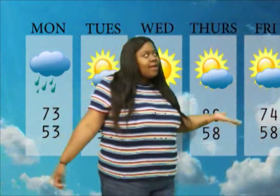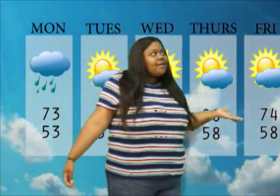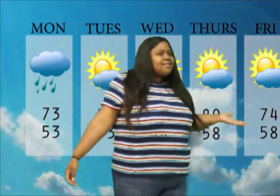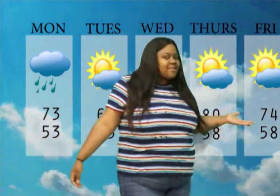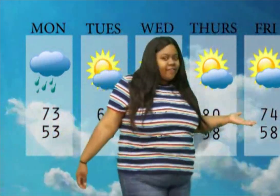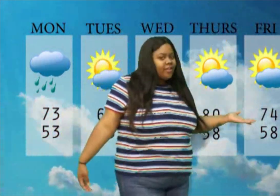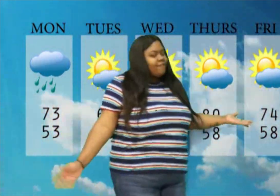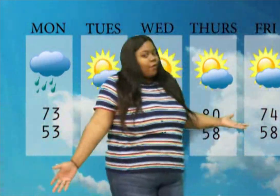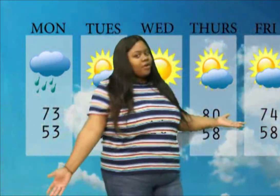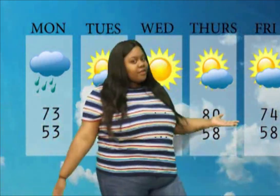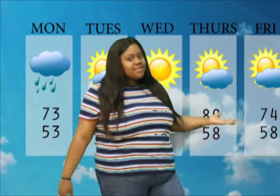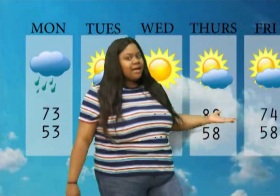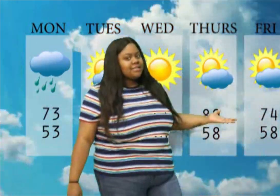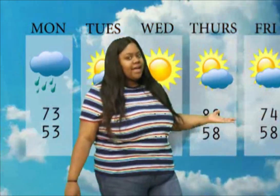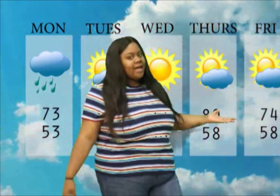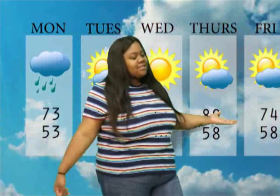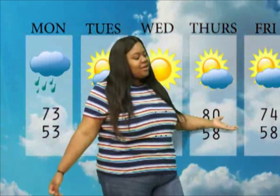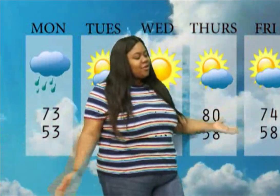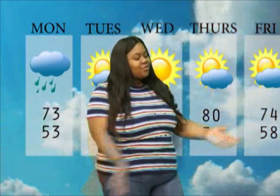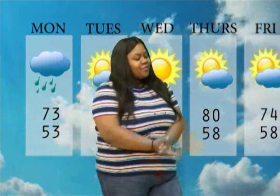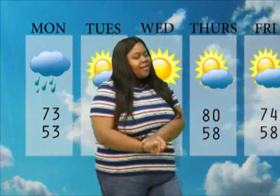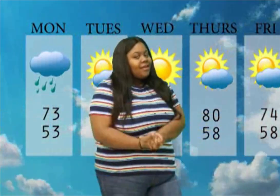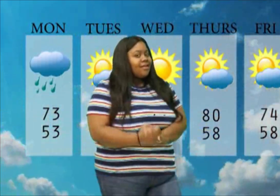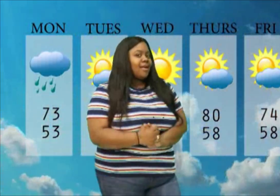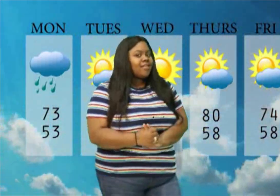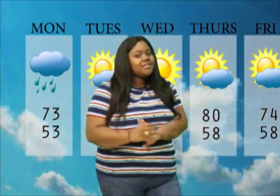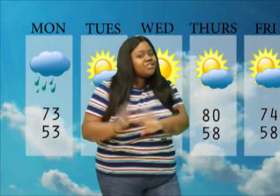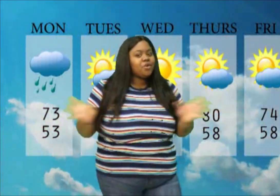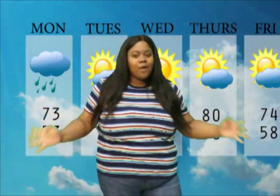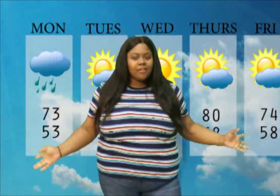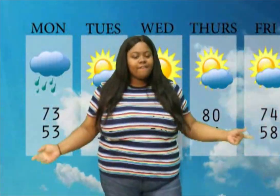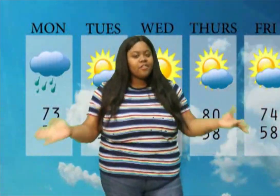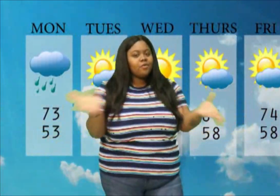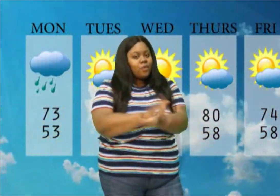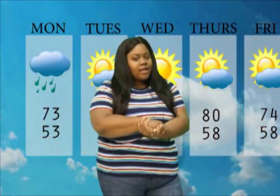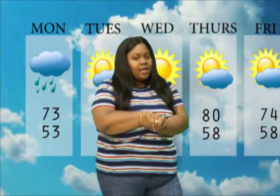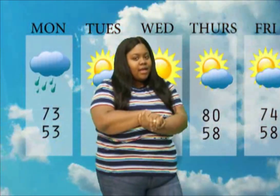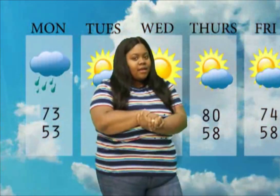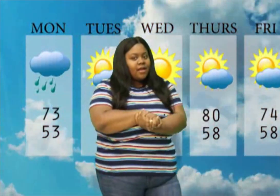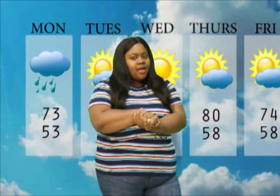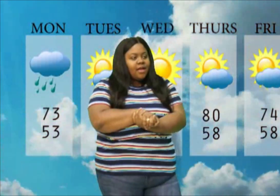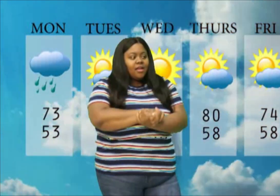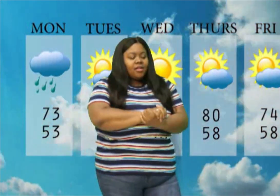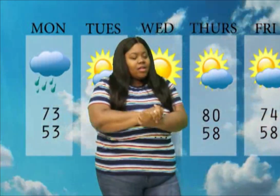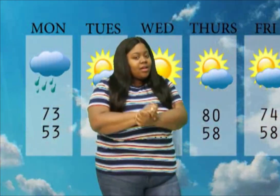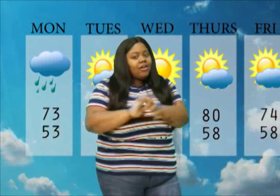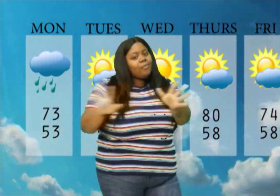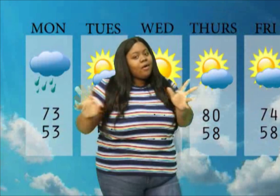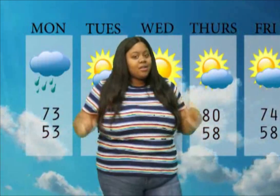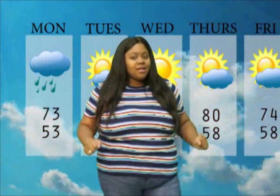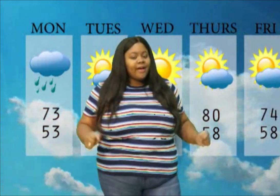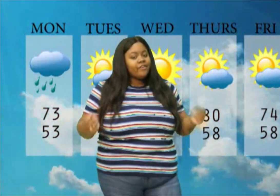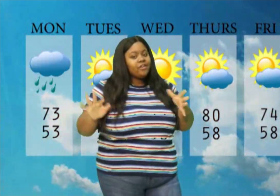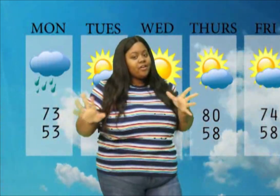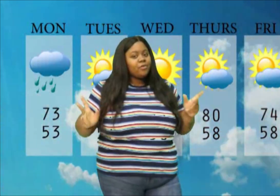And it's 74 degrees outside, so yeah, this is your weather for the week And I